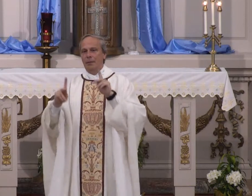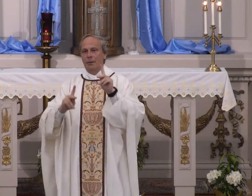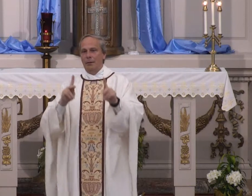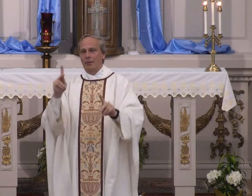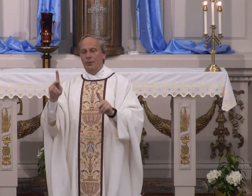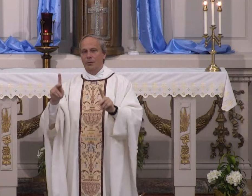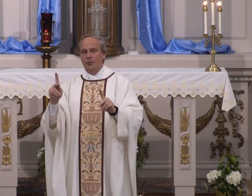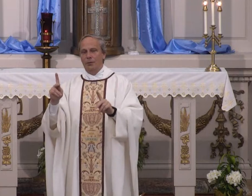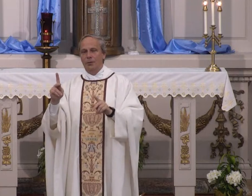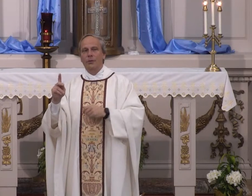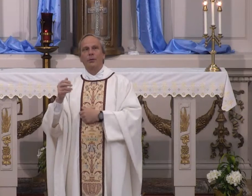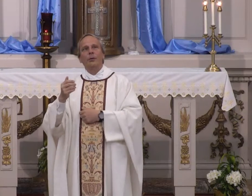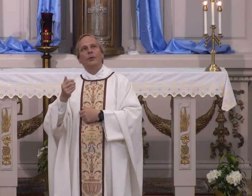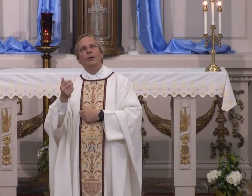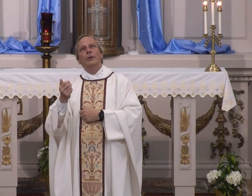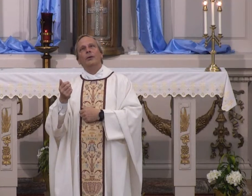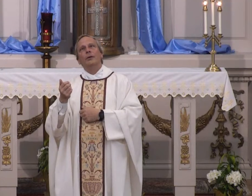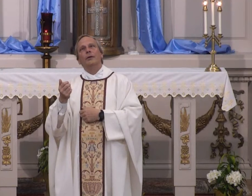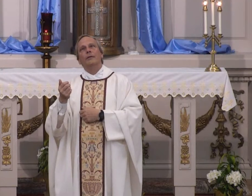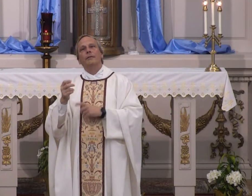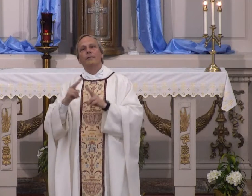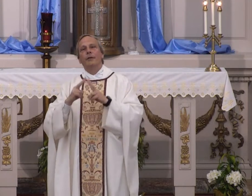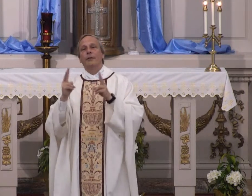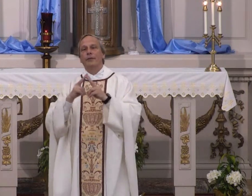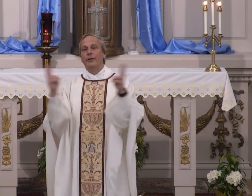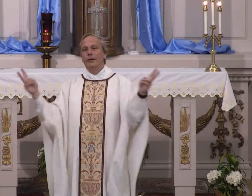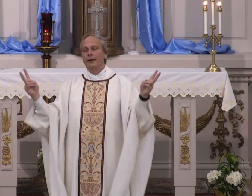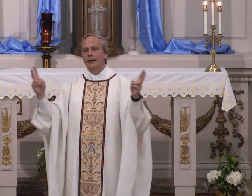It would be easier to believe that.